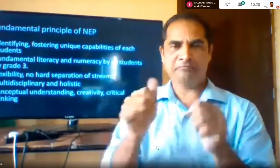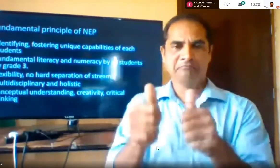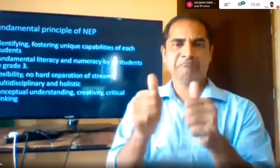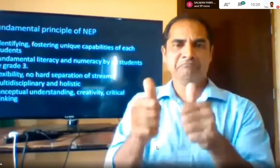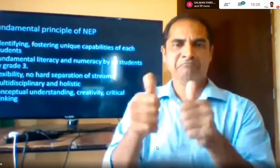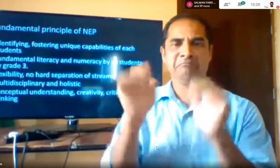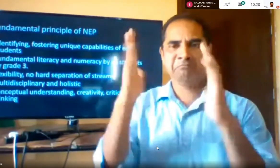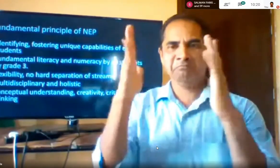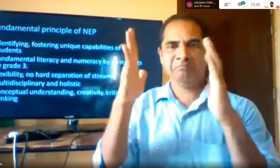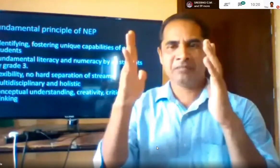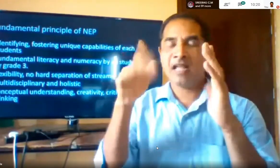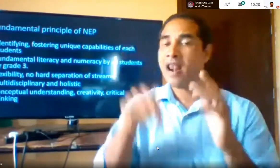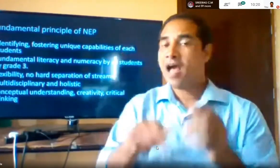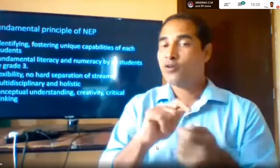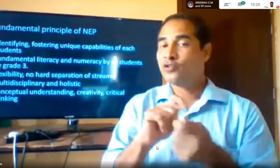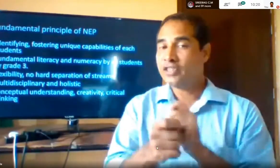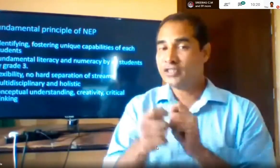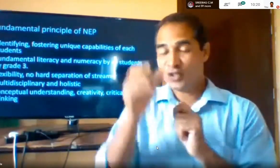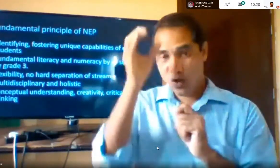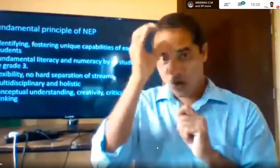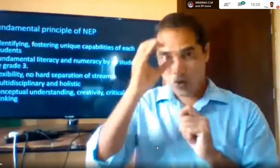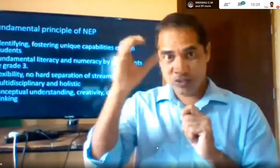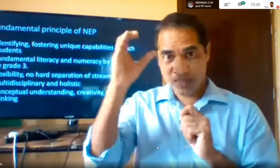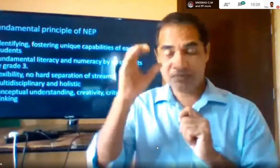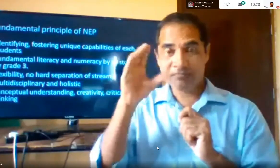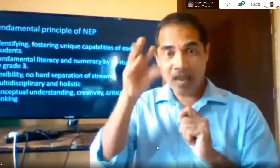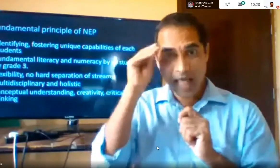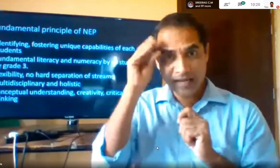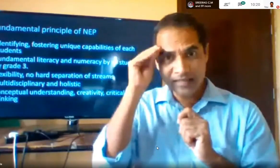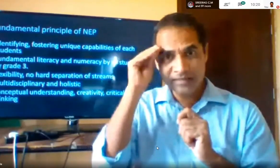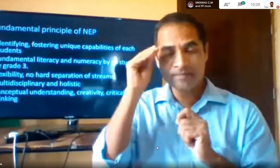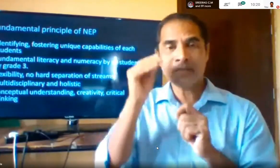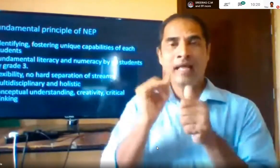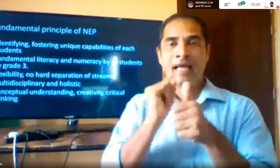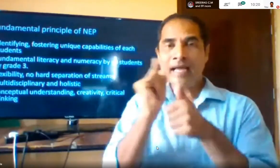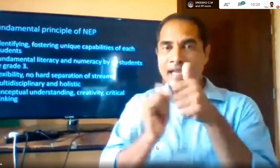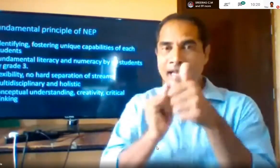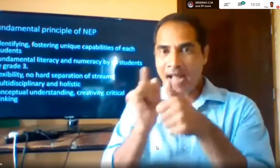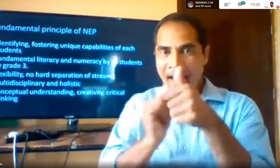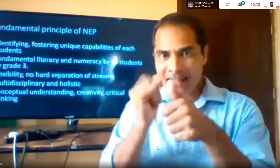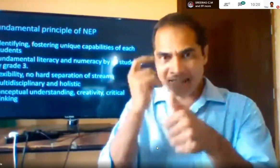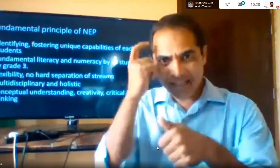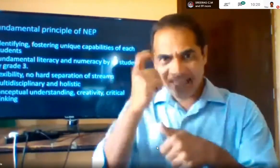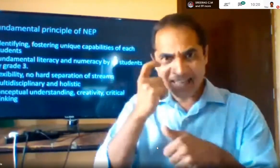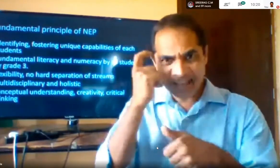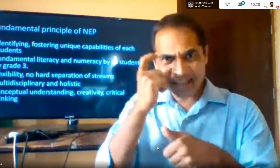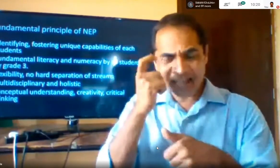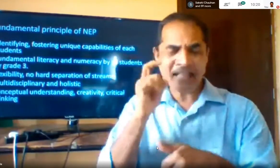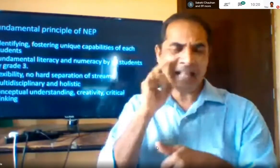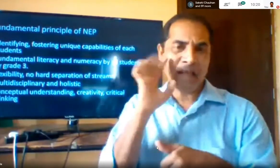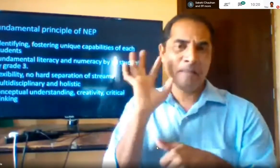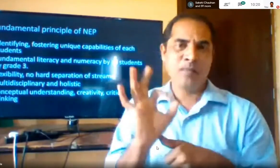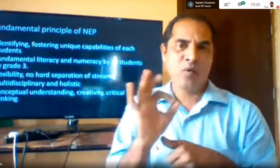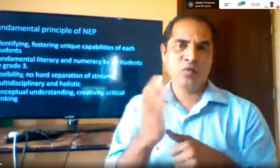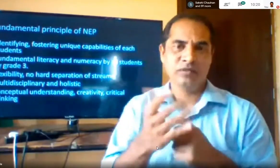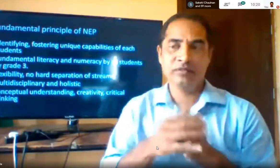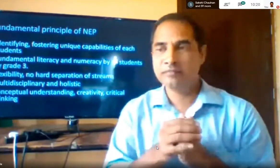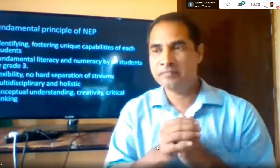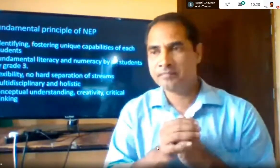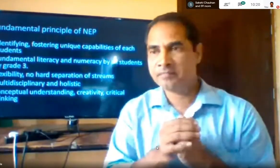So just debugging from the books and writing the exam and passing is not important. To understand the creative thinking, the